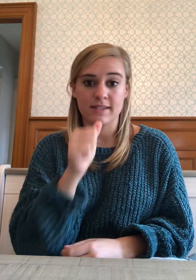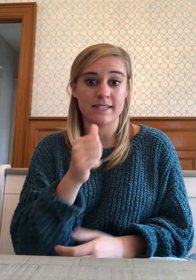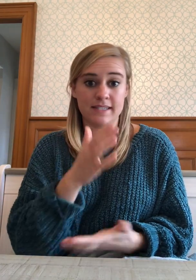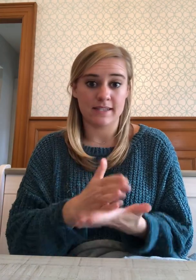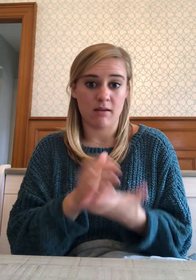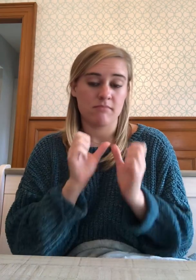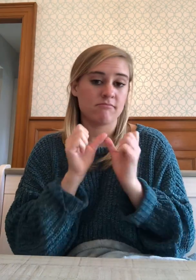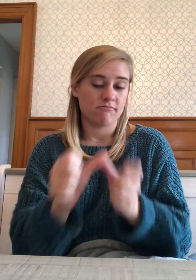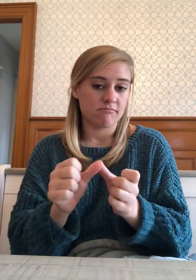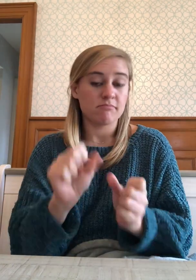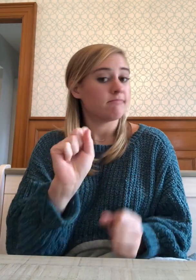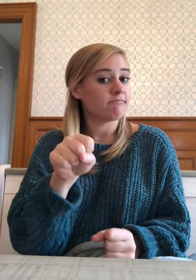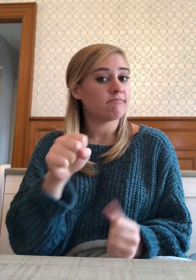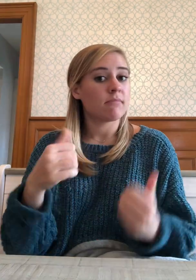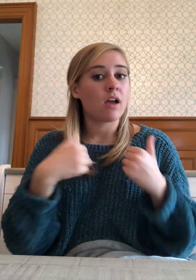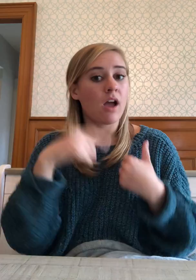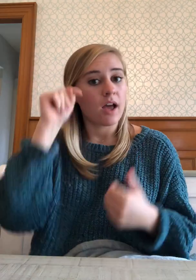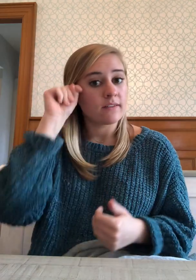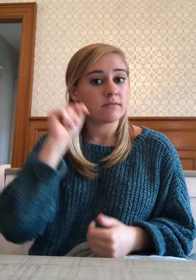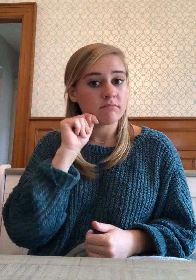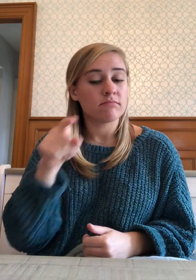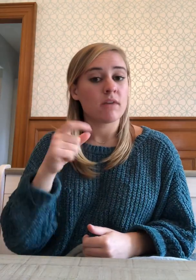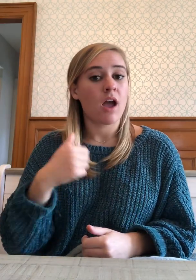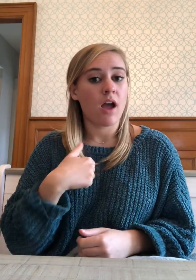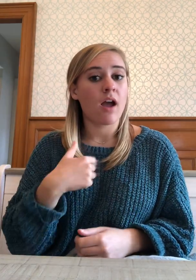have teenagers who have finger habits.